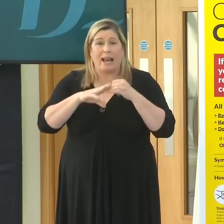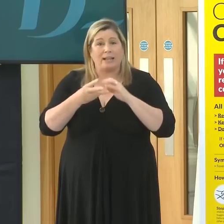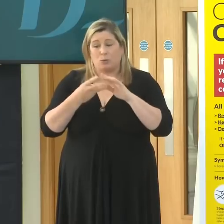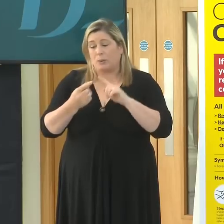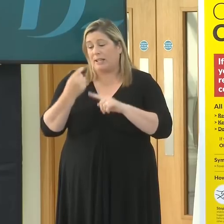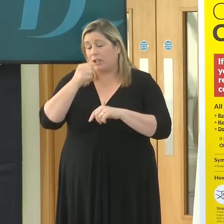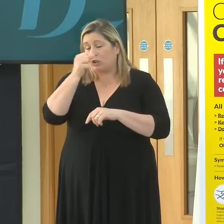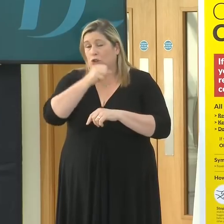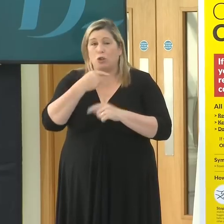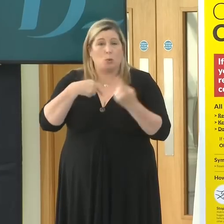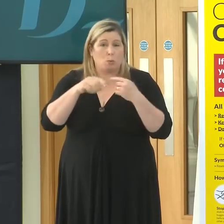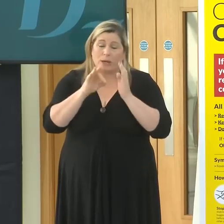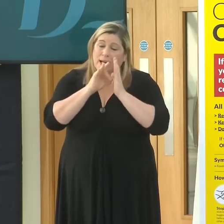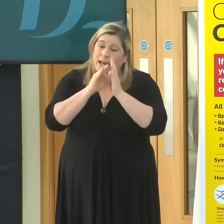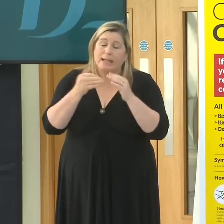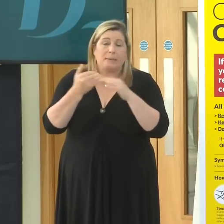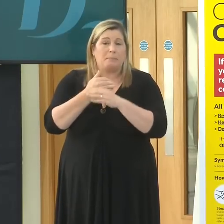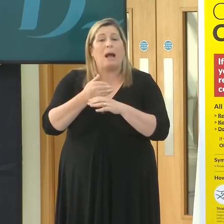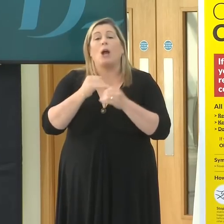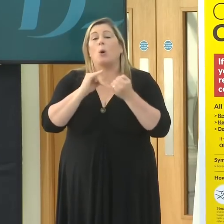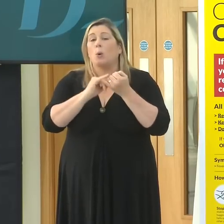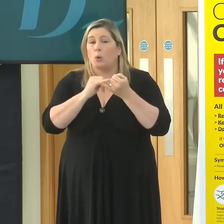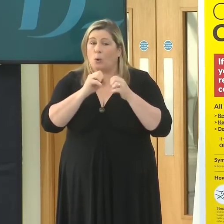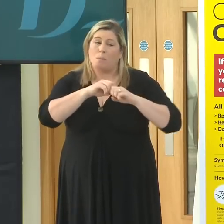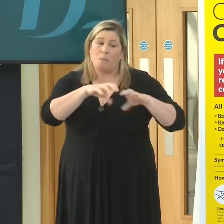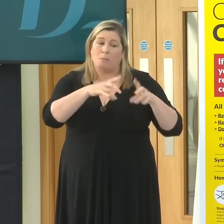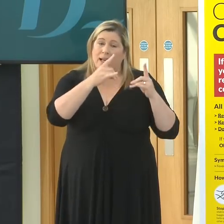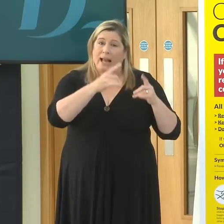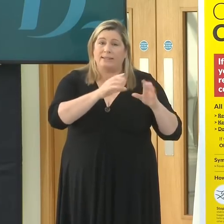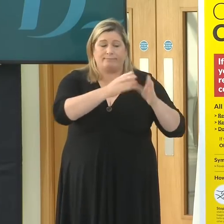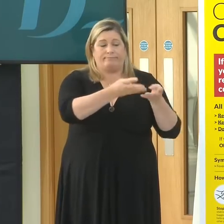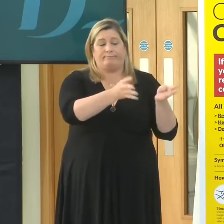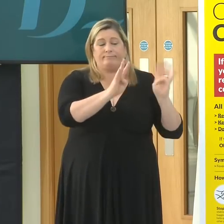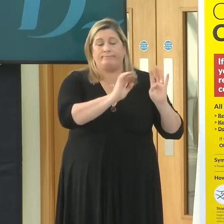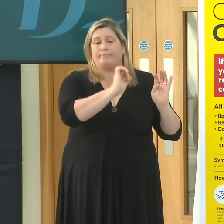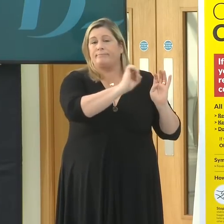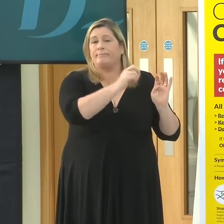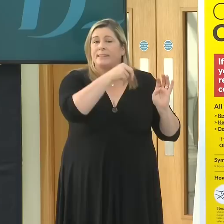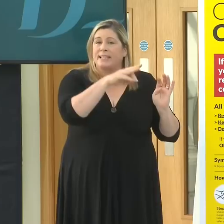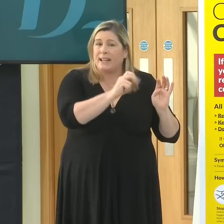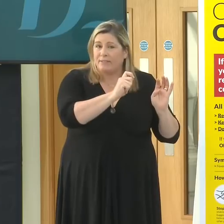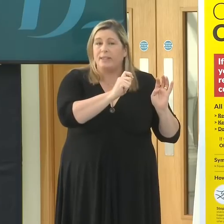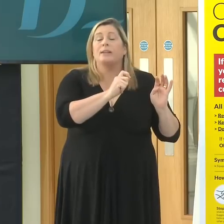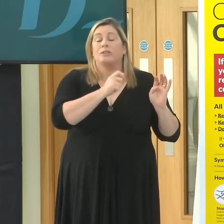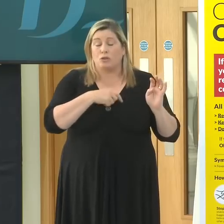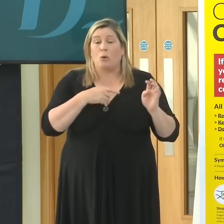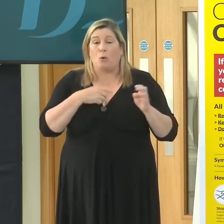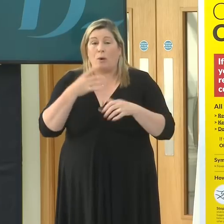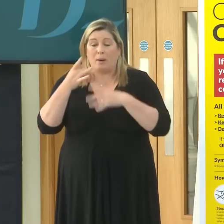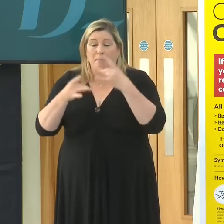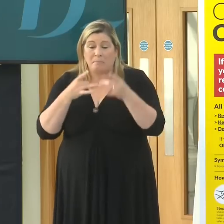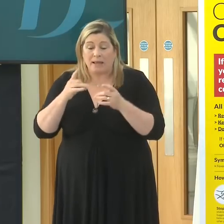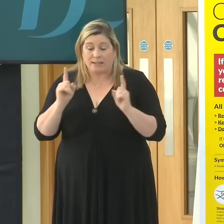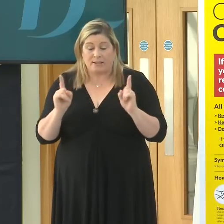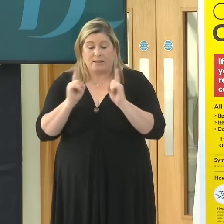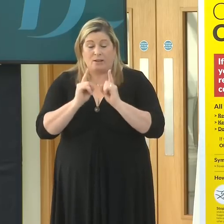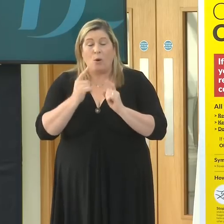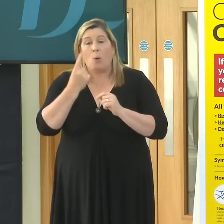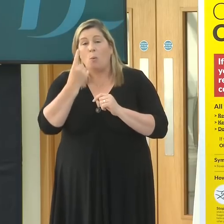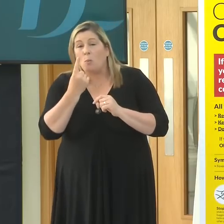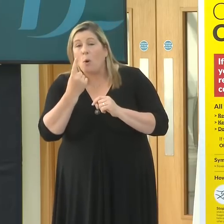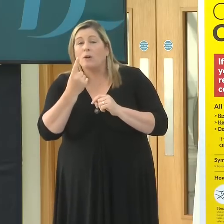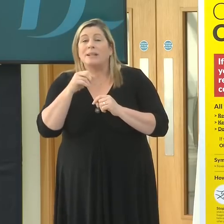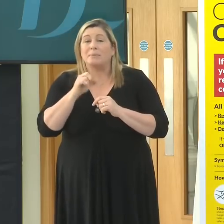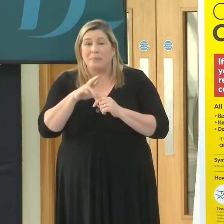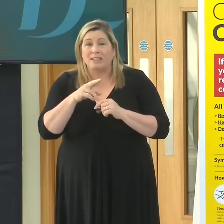public health advice, have been from the start of this, will be throughout it, specifically making the point 1 metre as we look at the non-COVID services